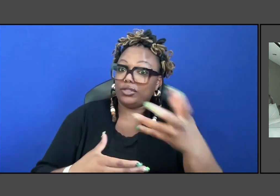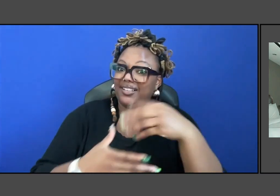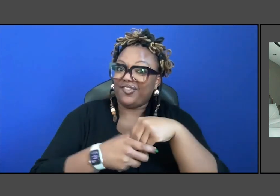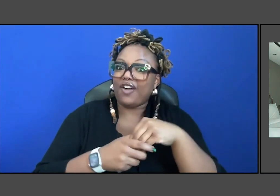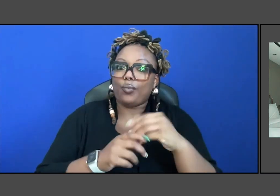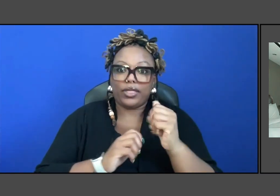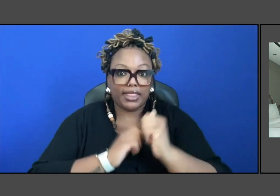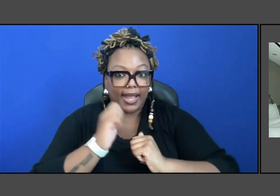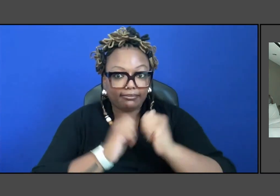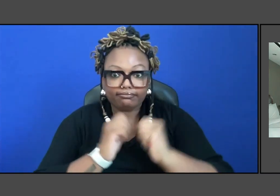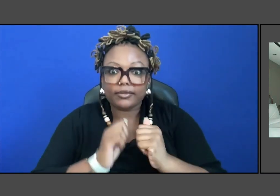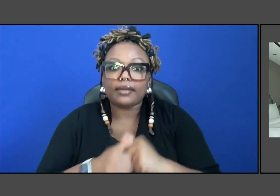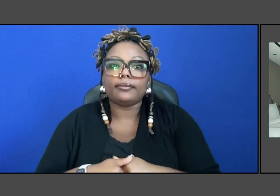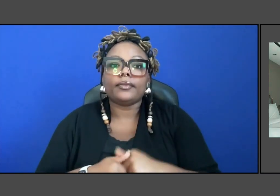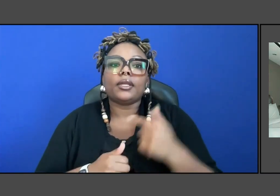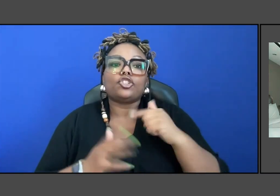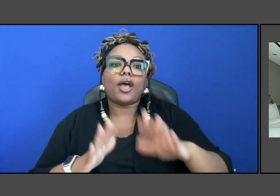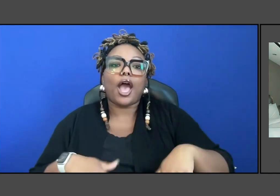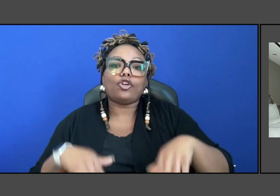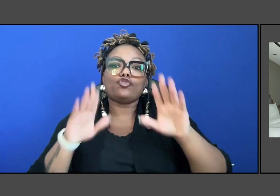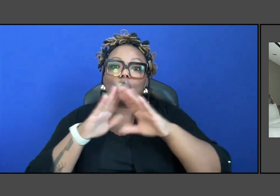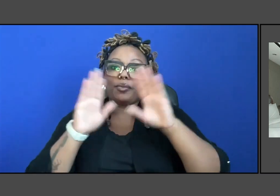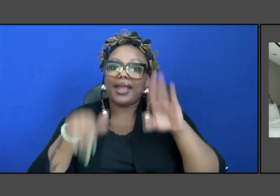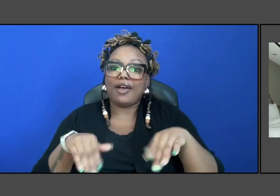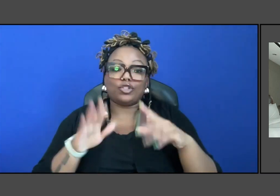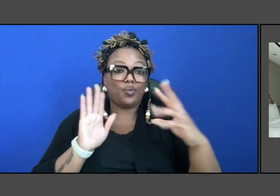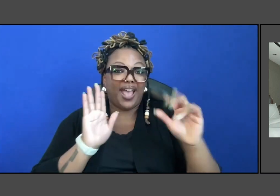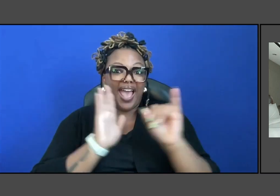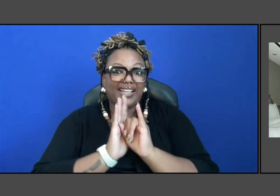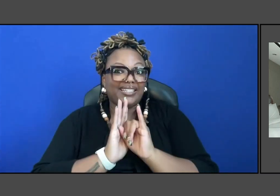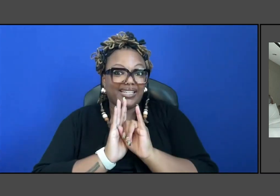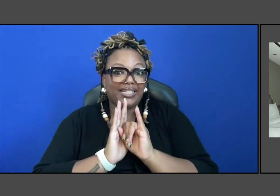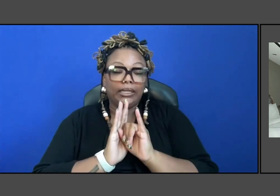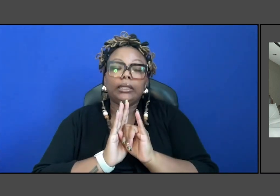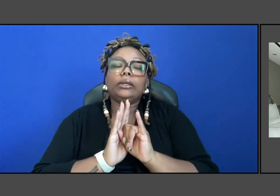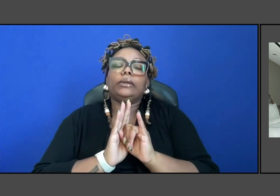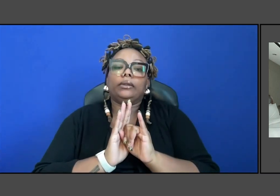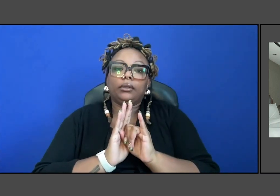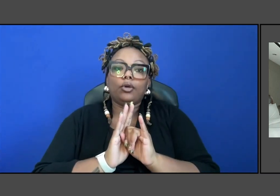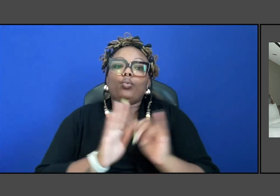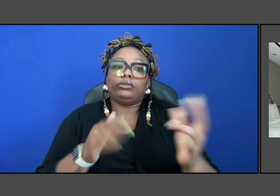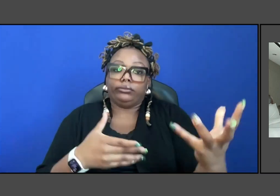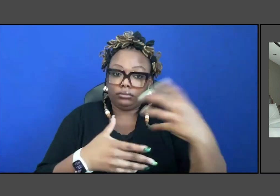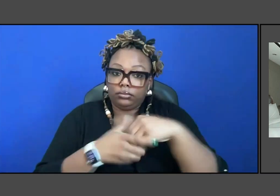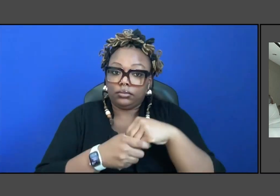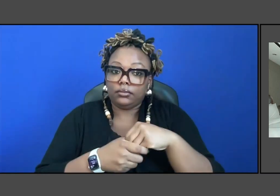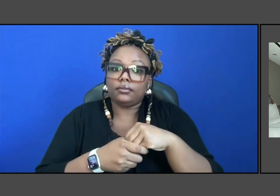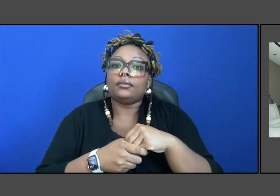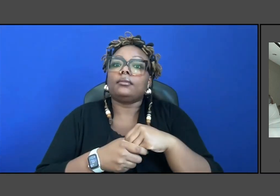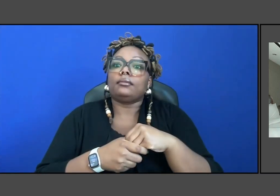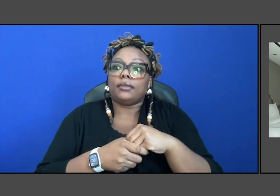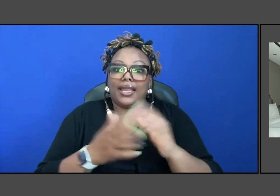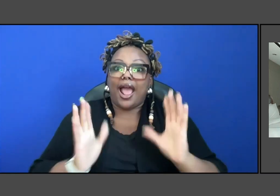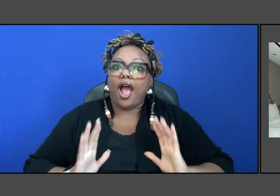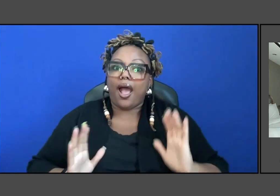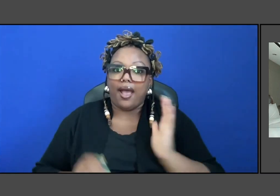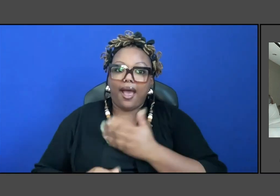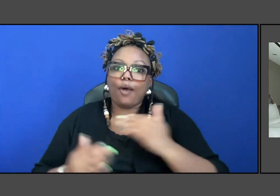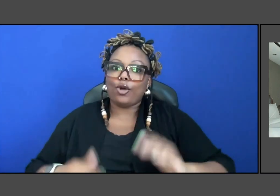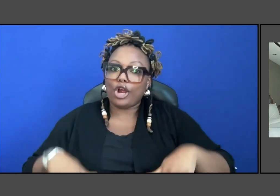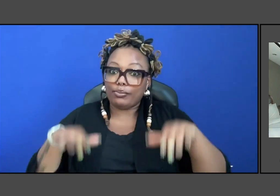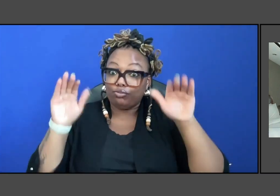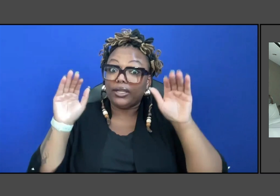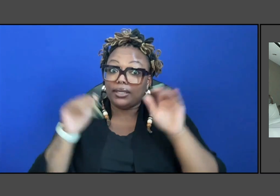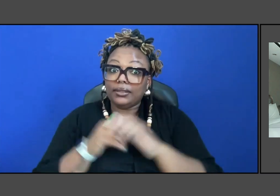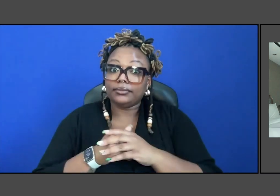up in a household where identity was very much a part of our upbringing. And, but